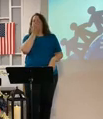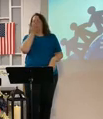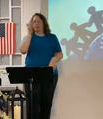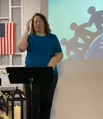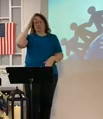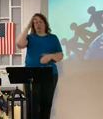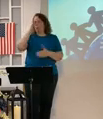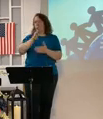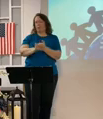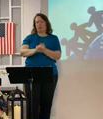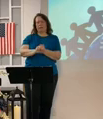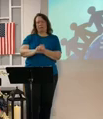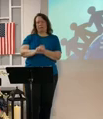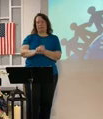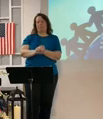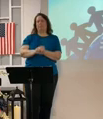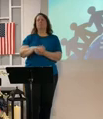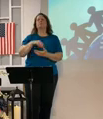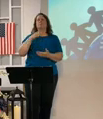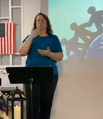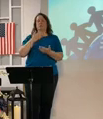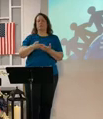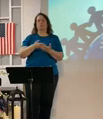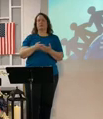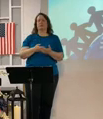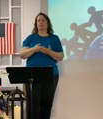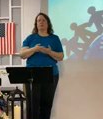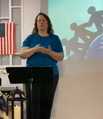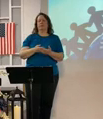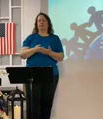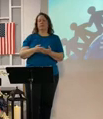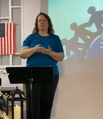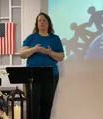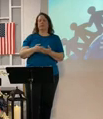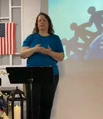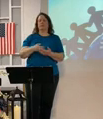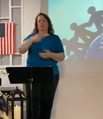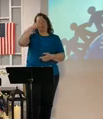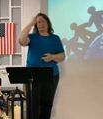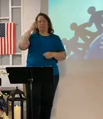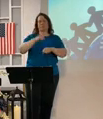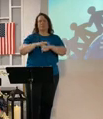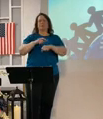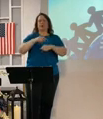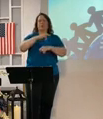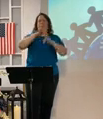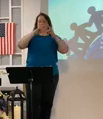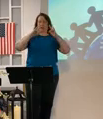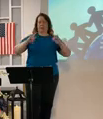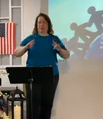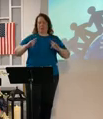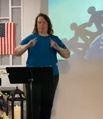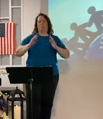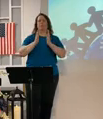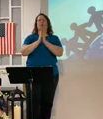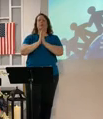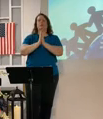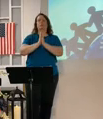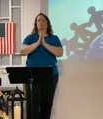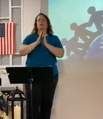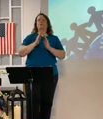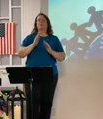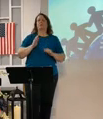which is particularly effective when used in conjunction with summer camps. Pray for the upcoming camp's preparation and